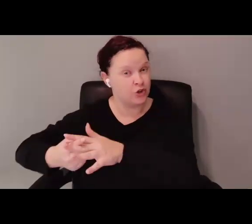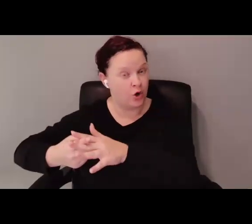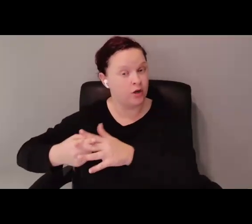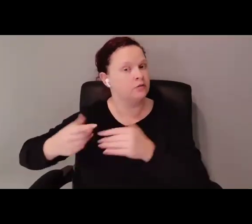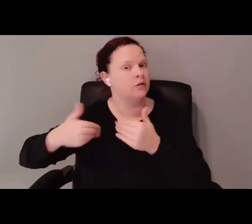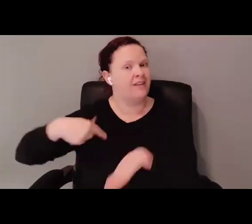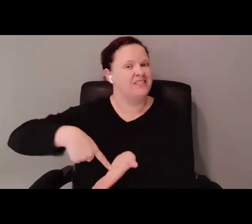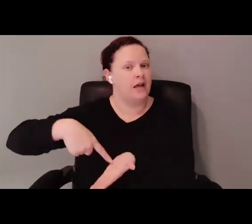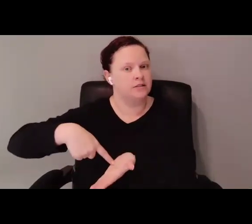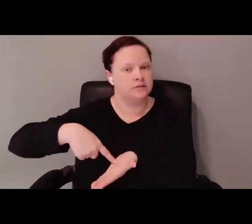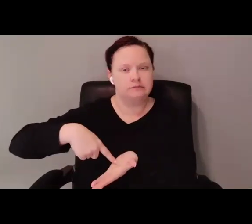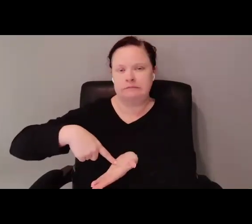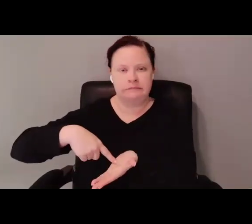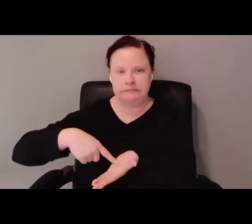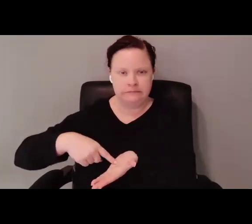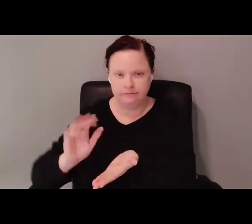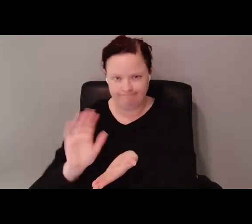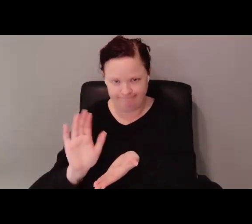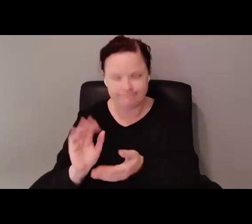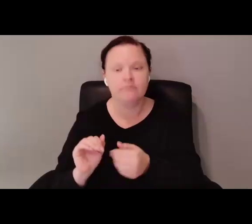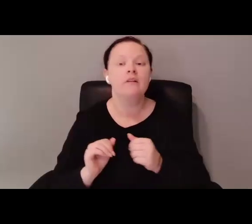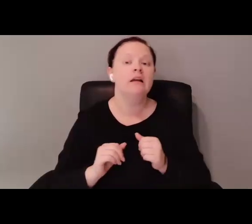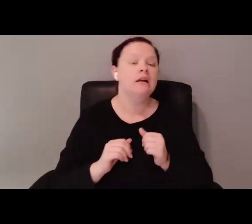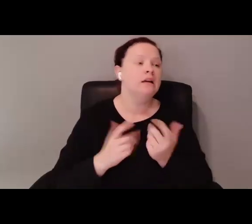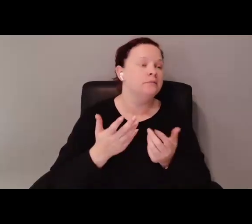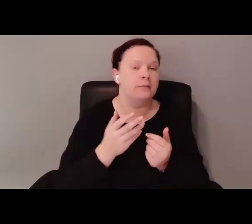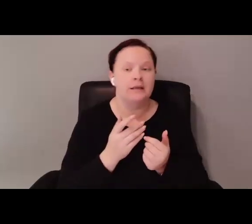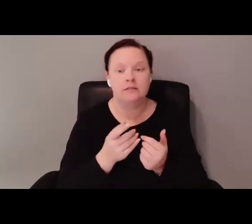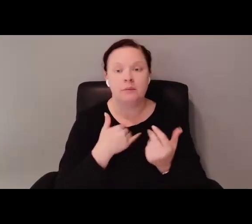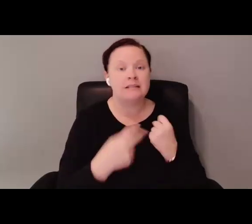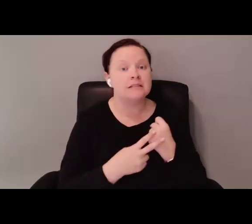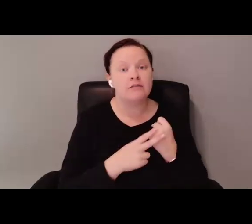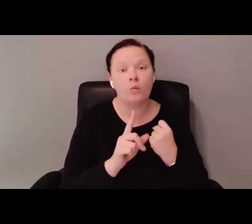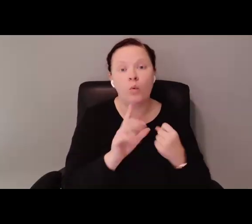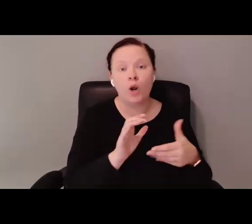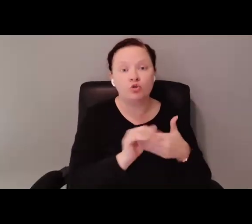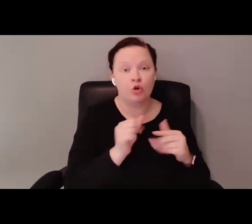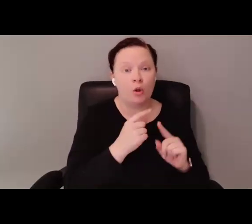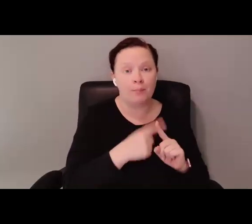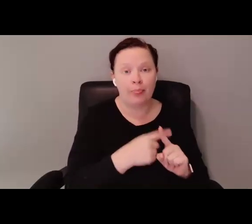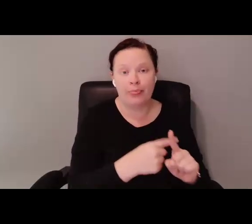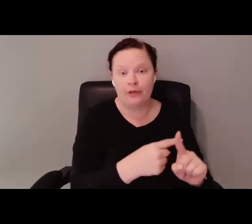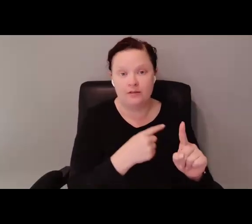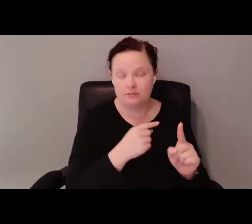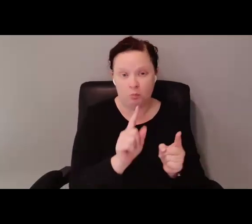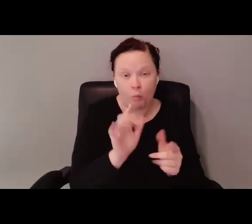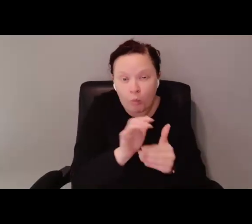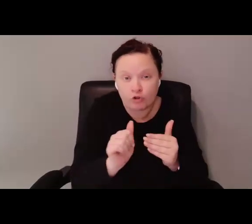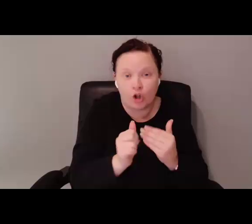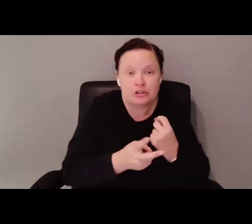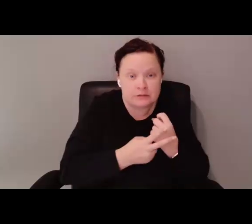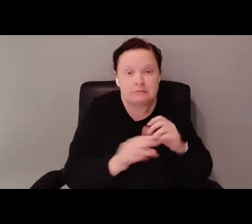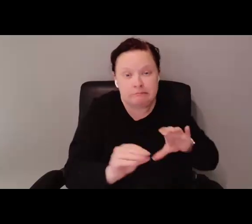So if you can invest some of your save $100 a month at least or something like that and